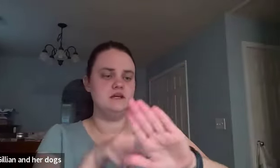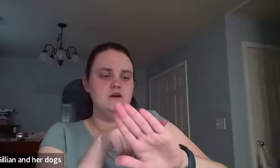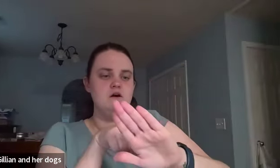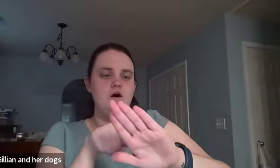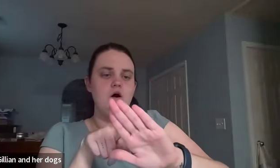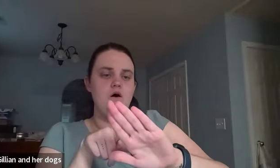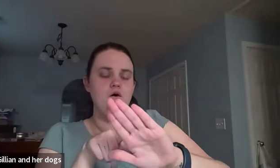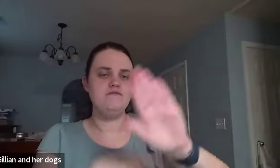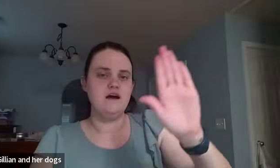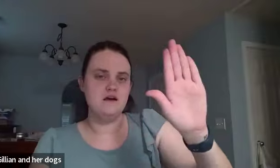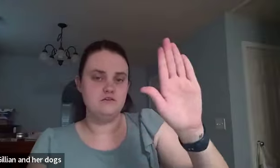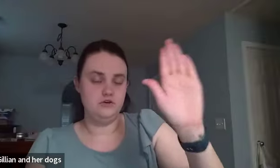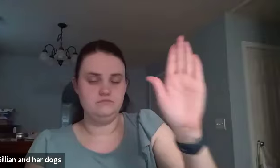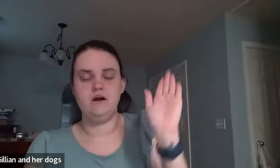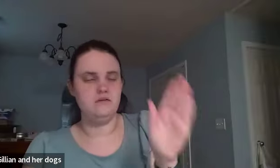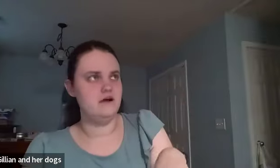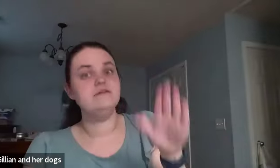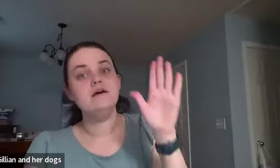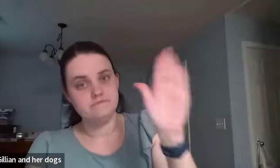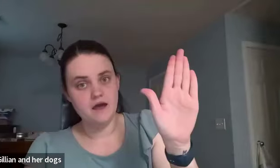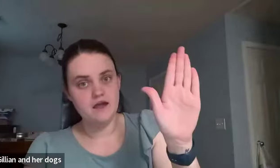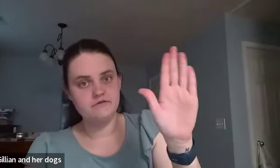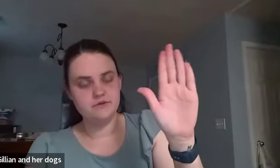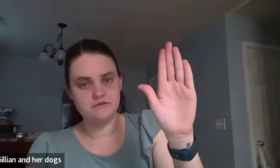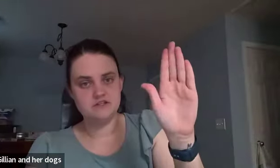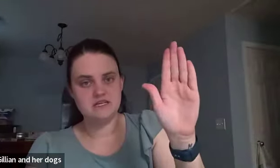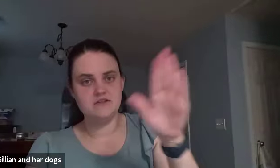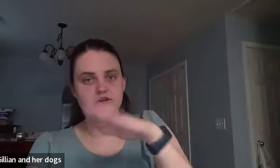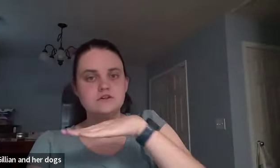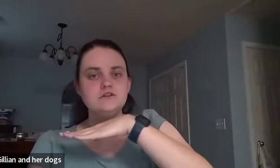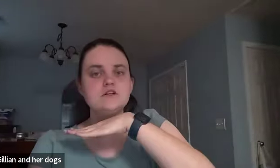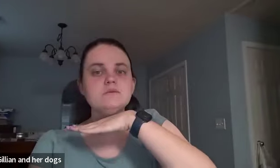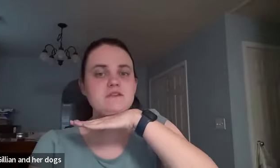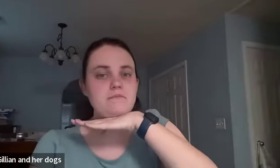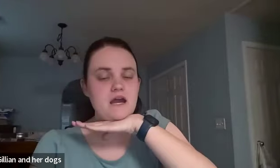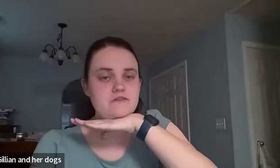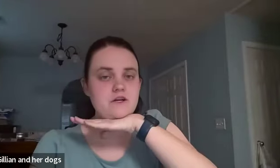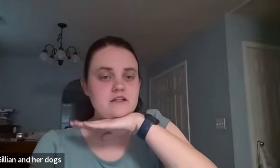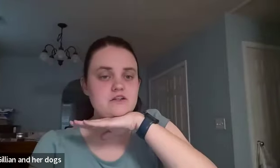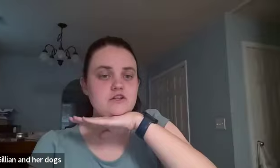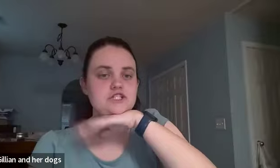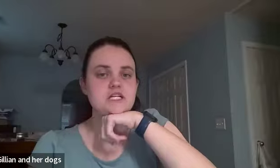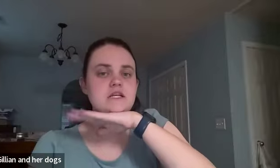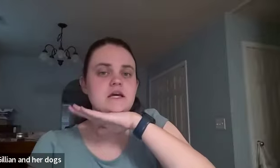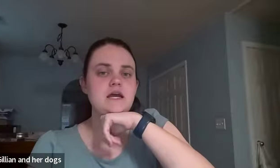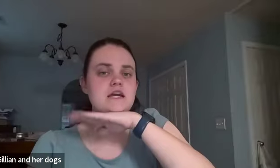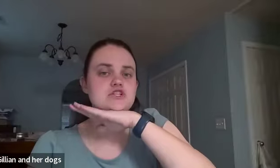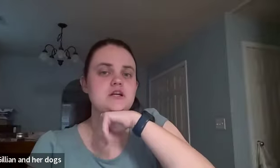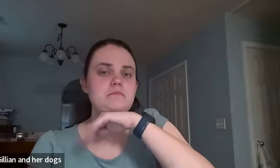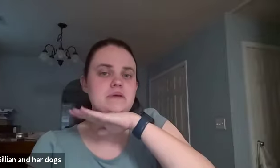be all five, you're all five. 5 with your fingers together. You're going to put the back of your hand under your chin and you're going to